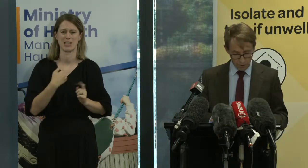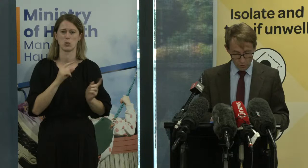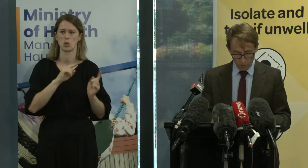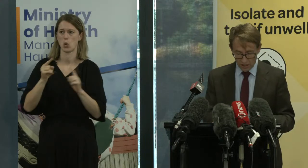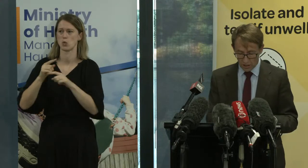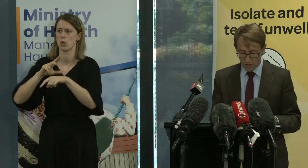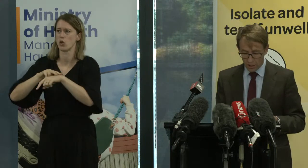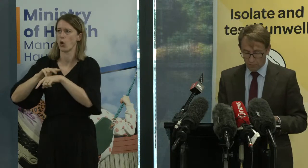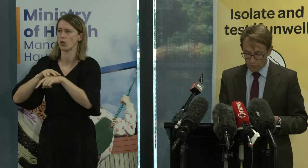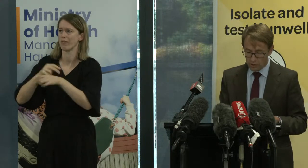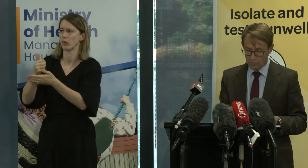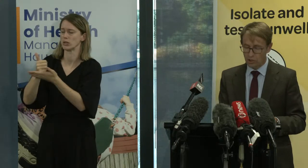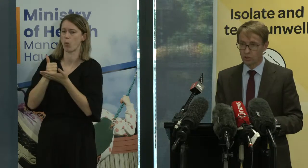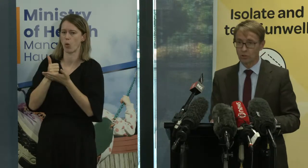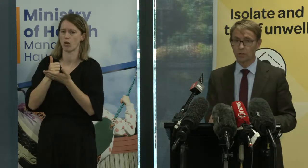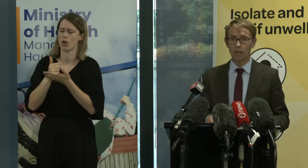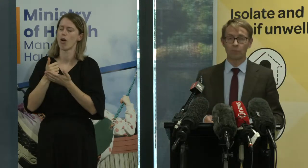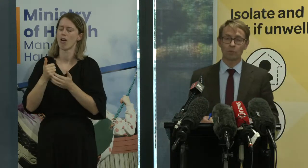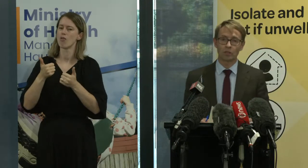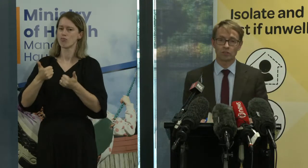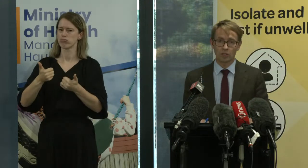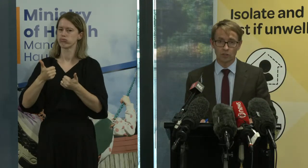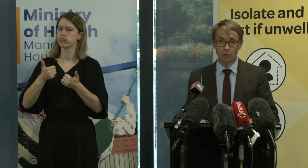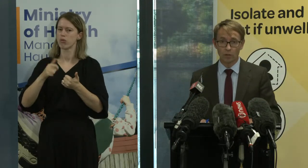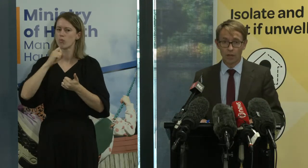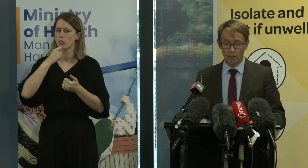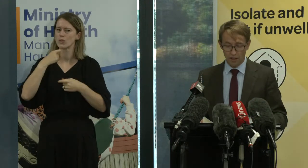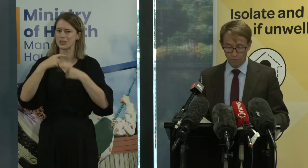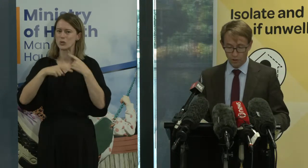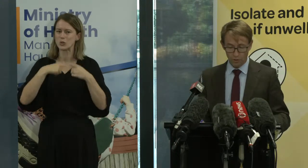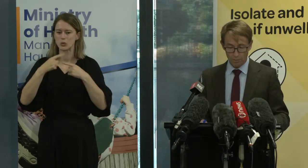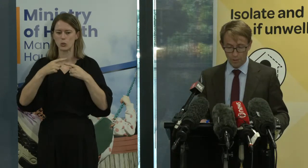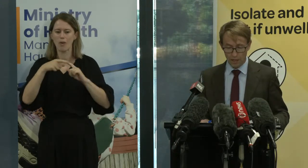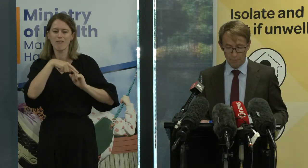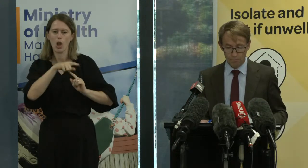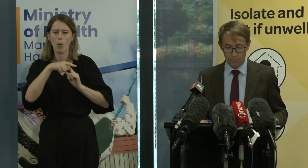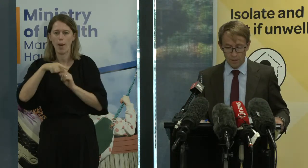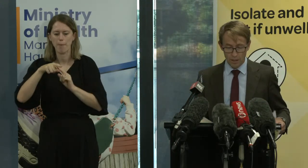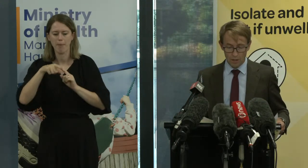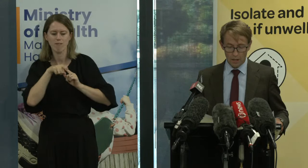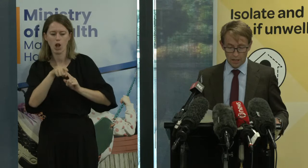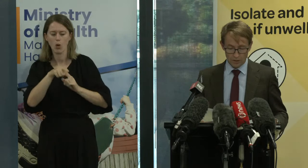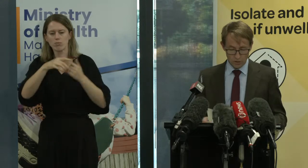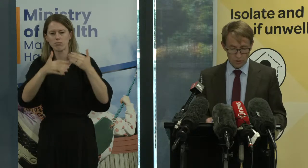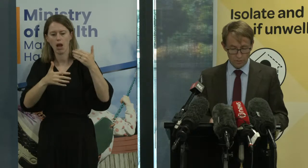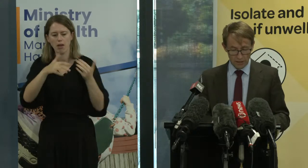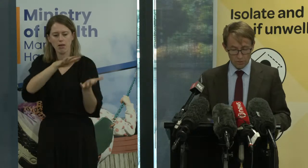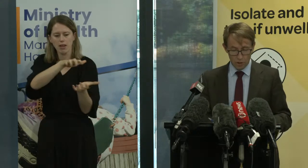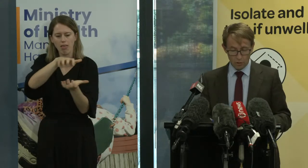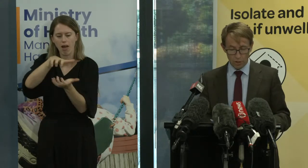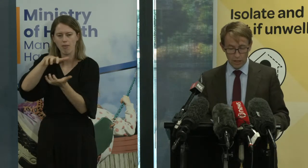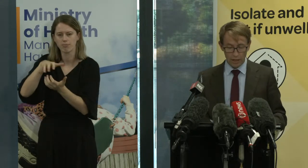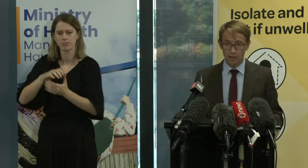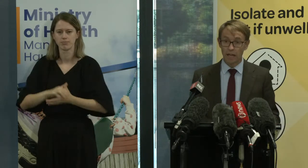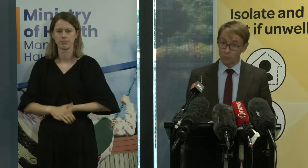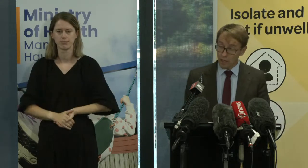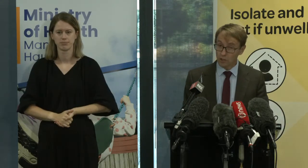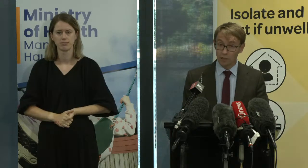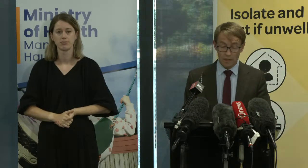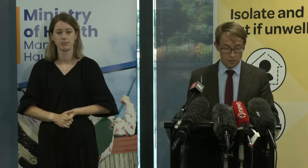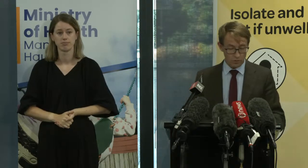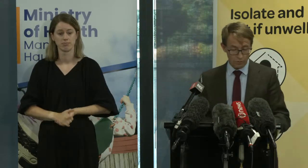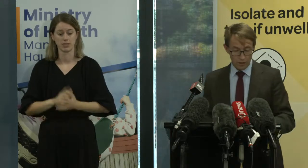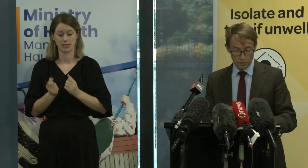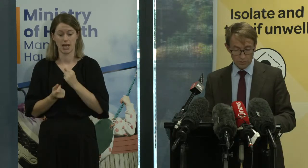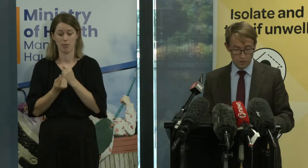advice or care. Very reassuring, and we will continue that follow-up survey as well, and we are